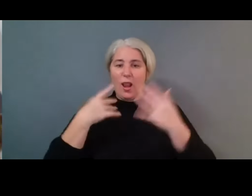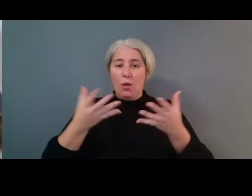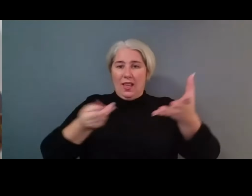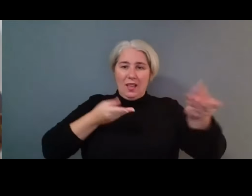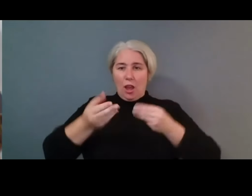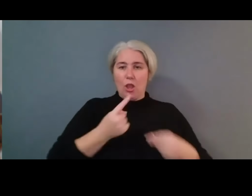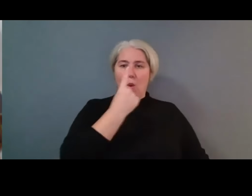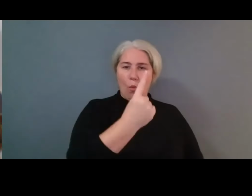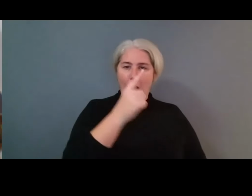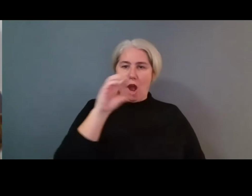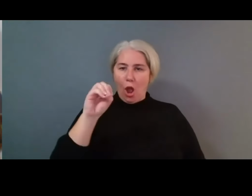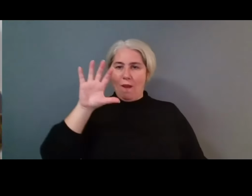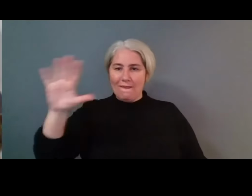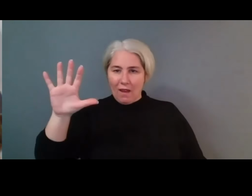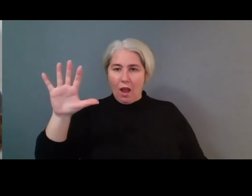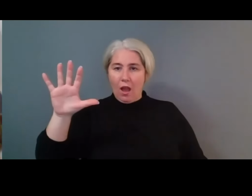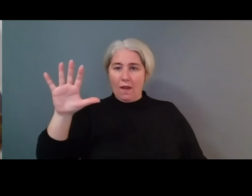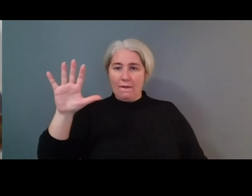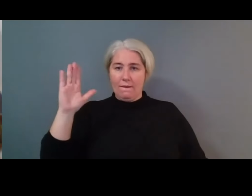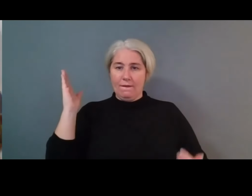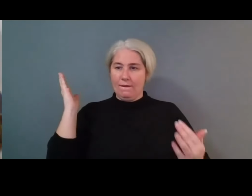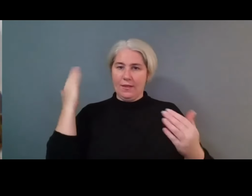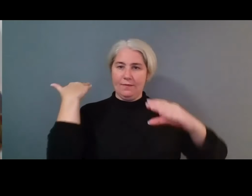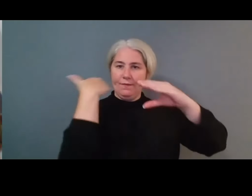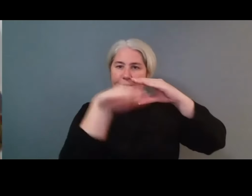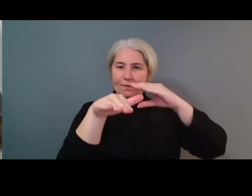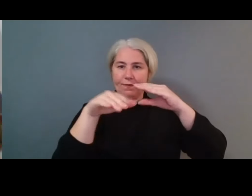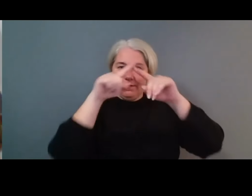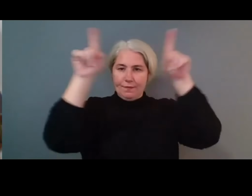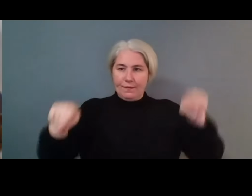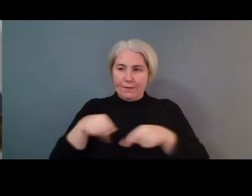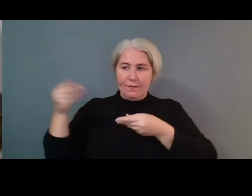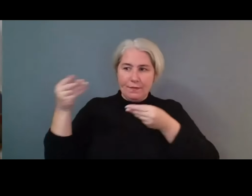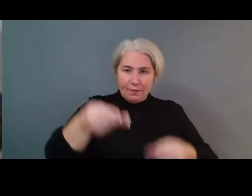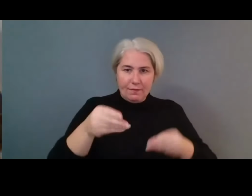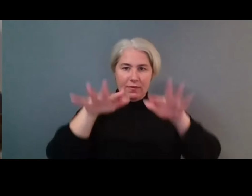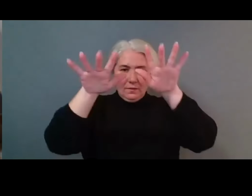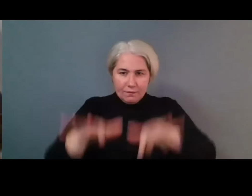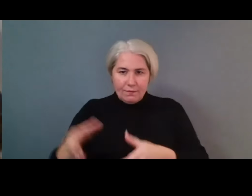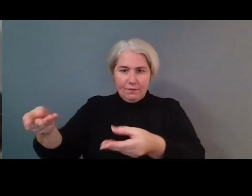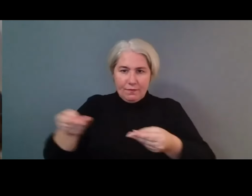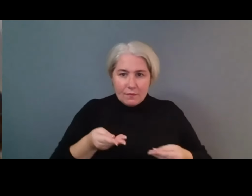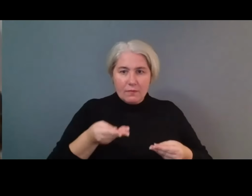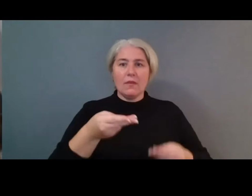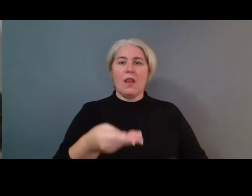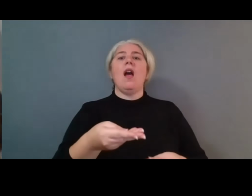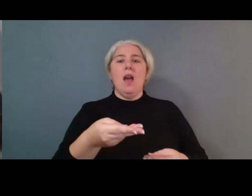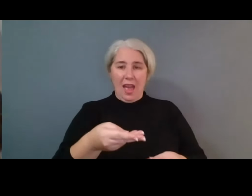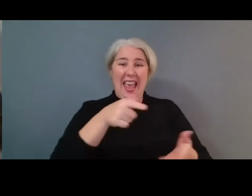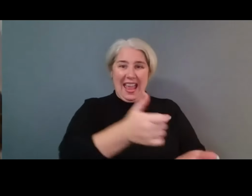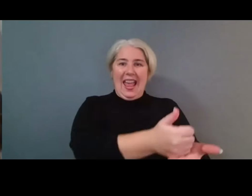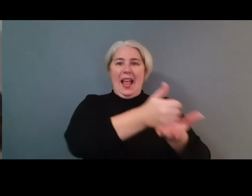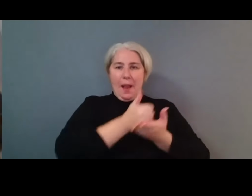all those documents are analyzed by the committee again, and then most of it goes into the